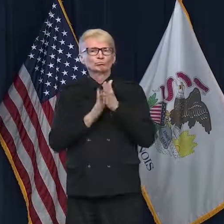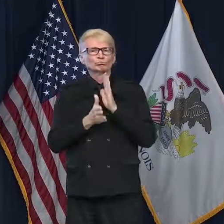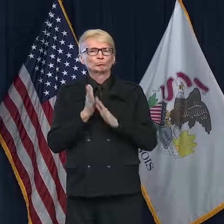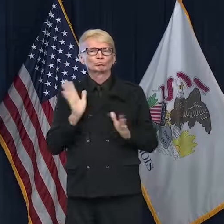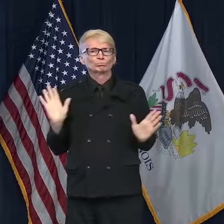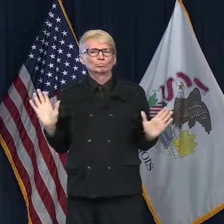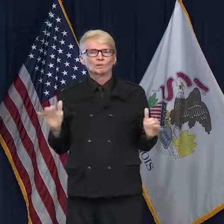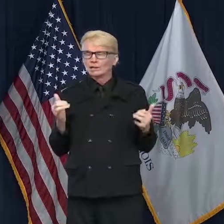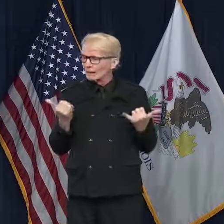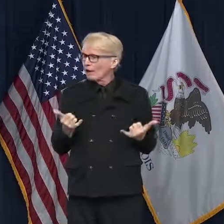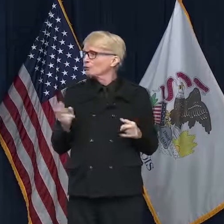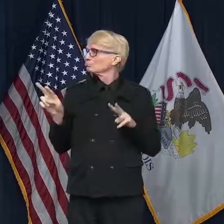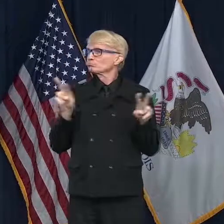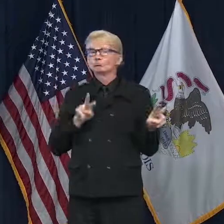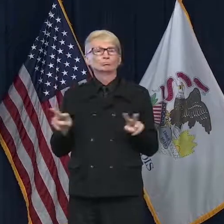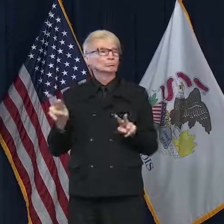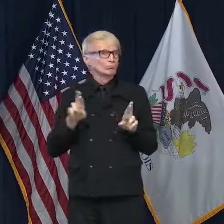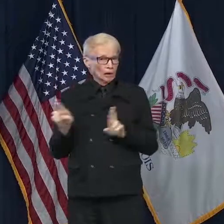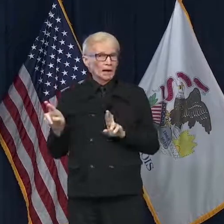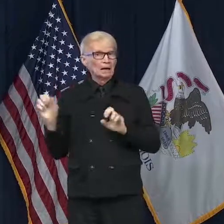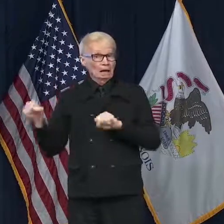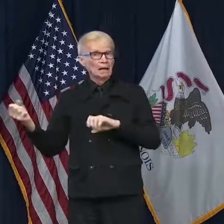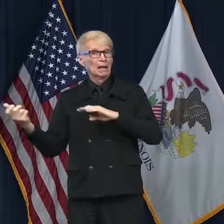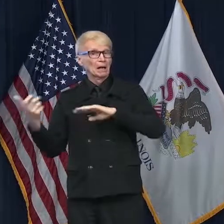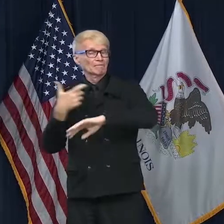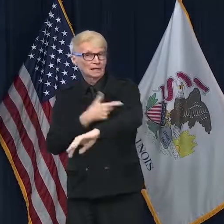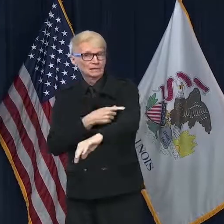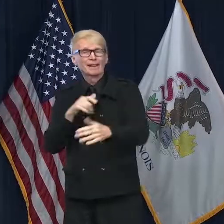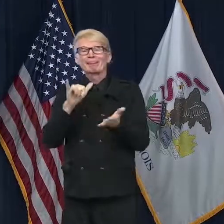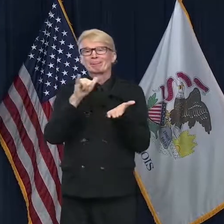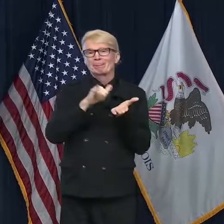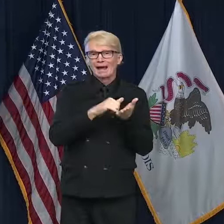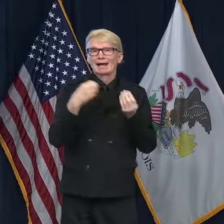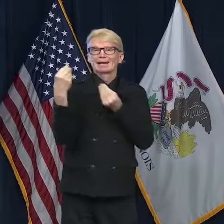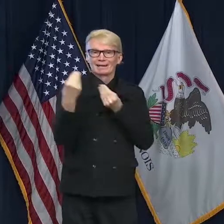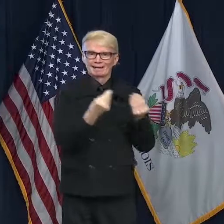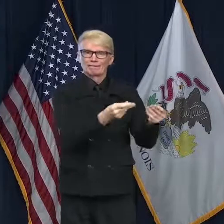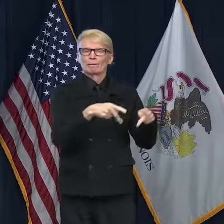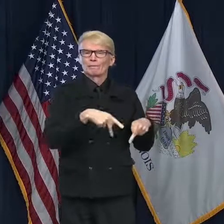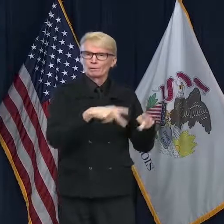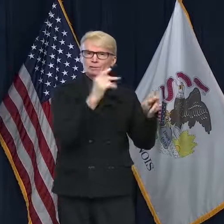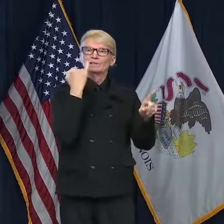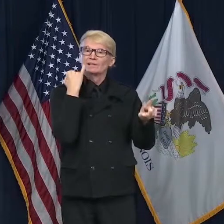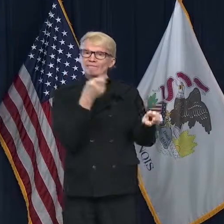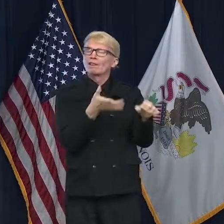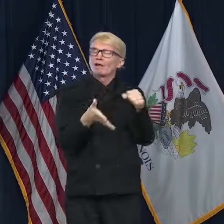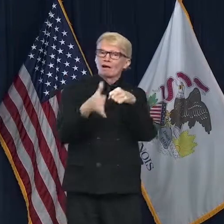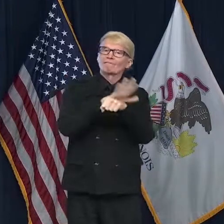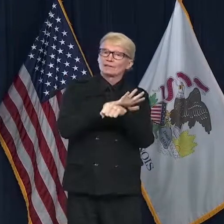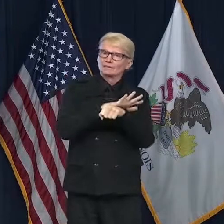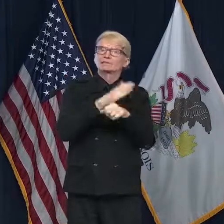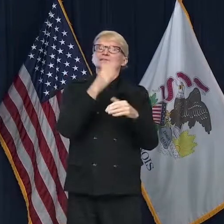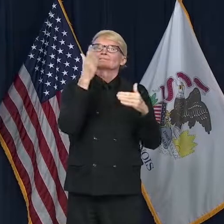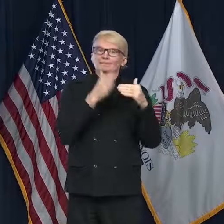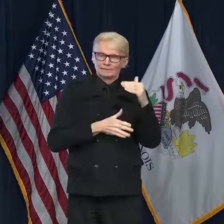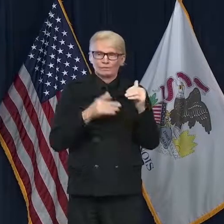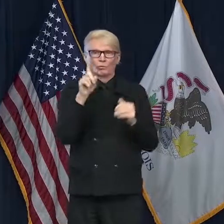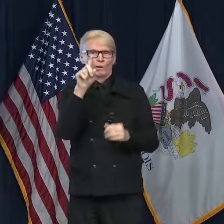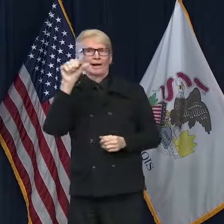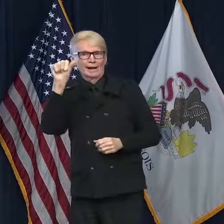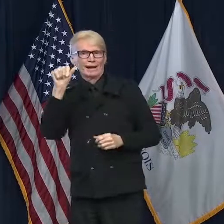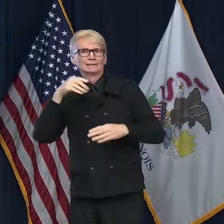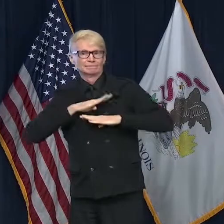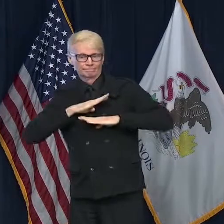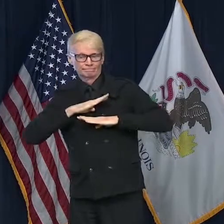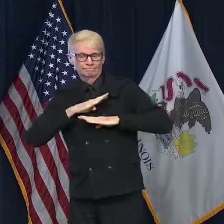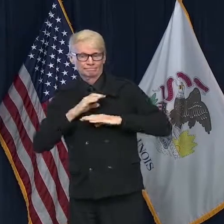were looking around for people to vaccinate. And so it was permissible for those regions that were substantially done with 1A to move